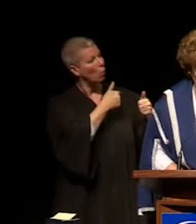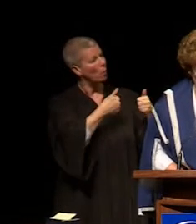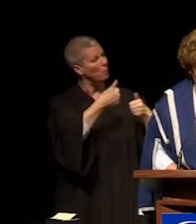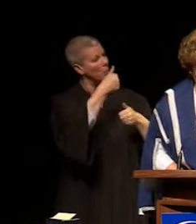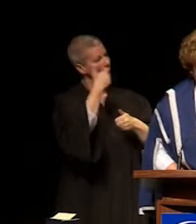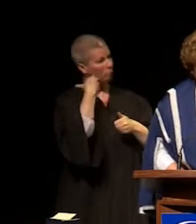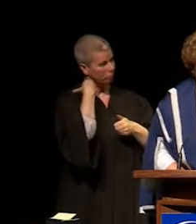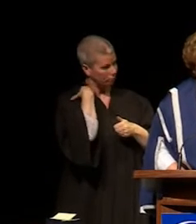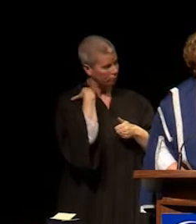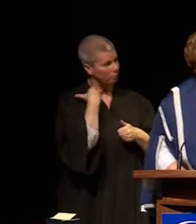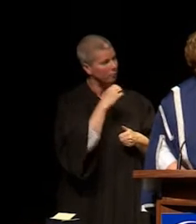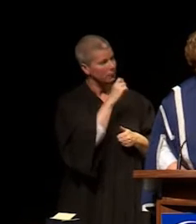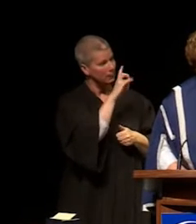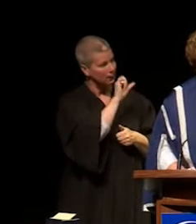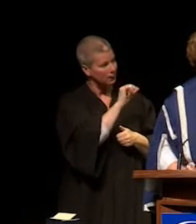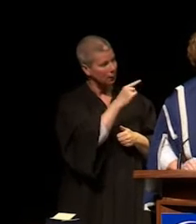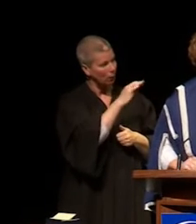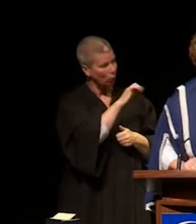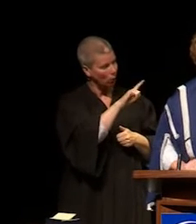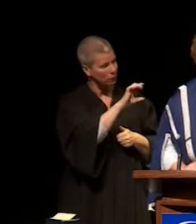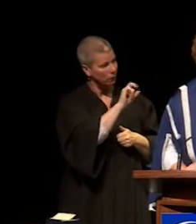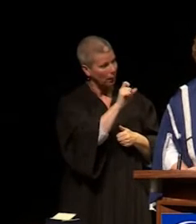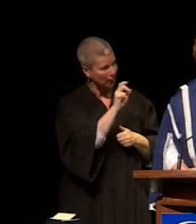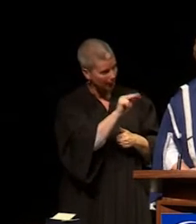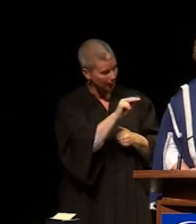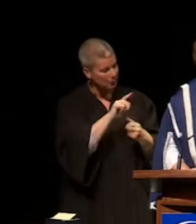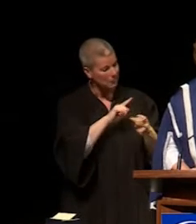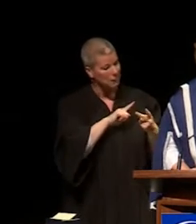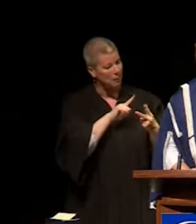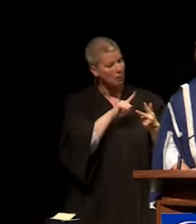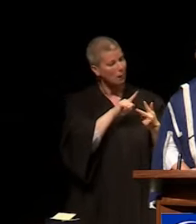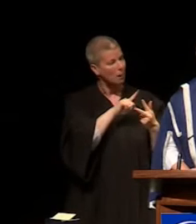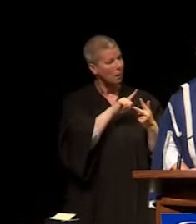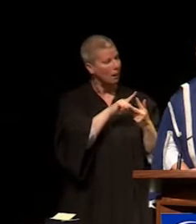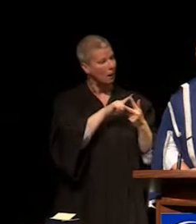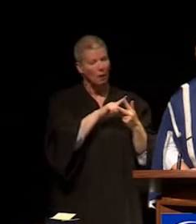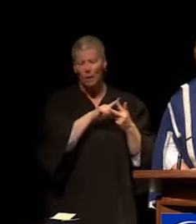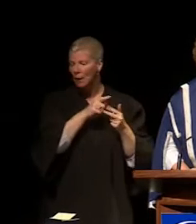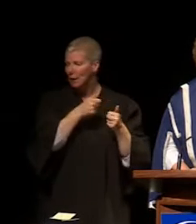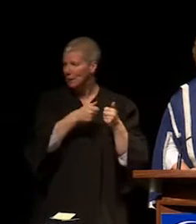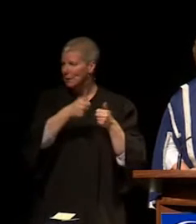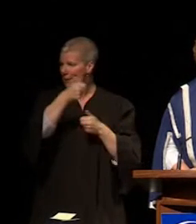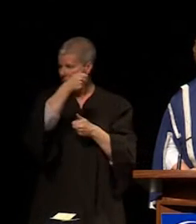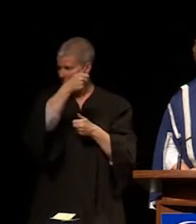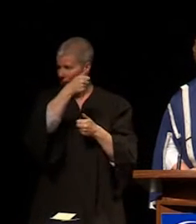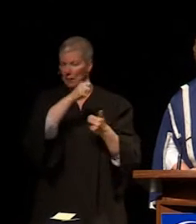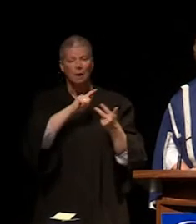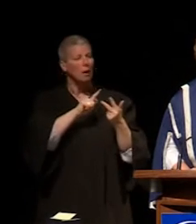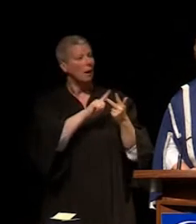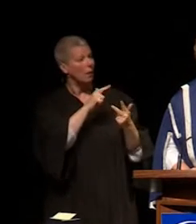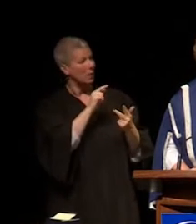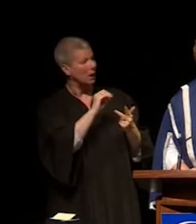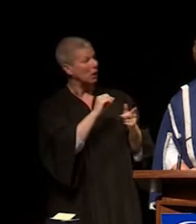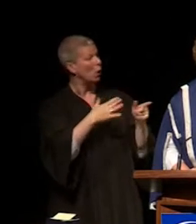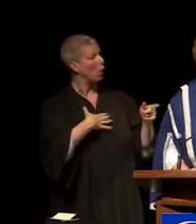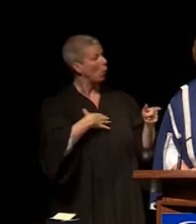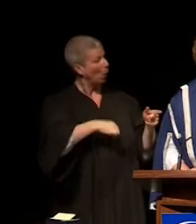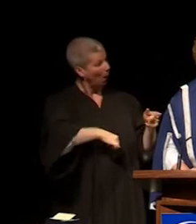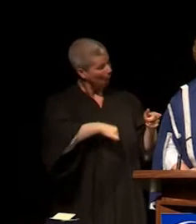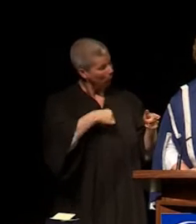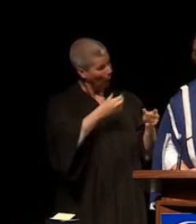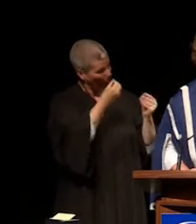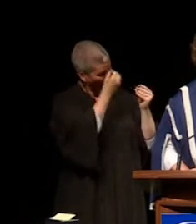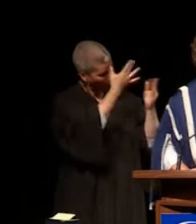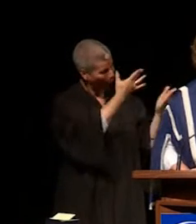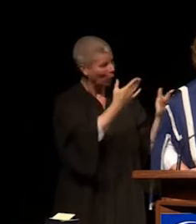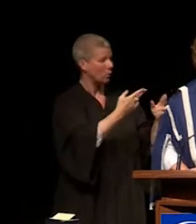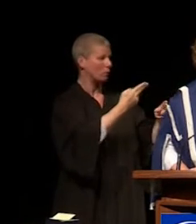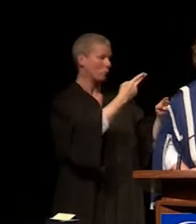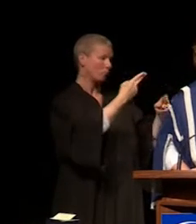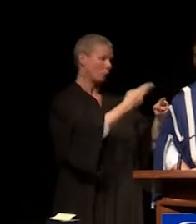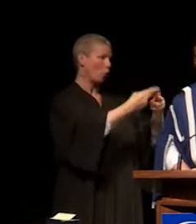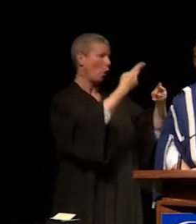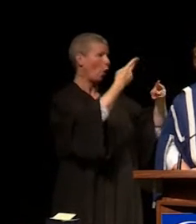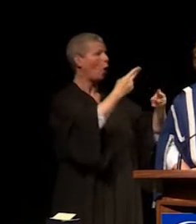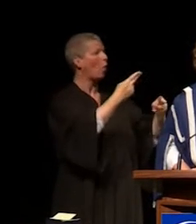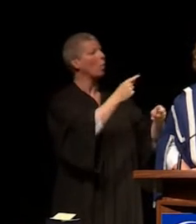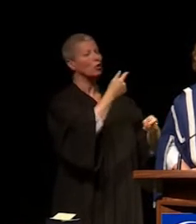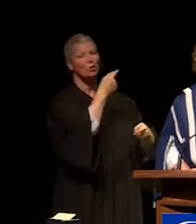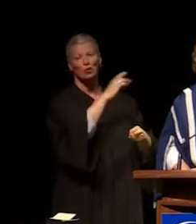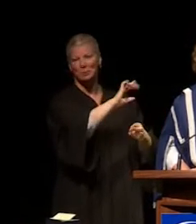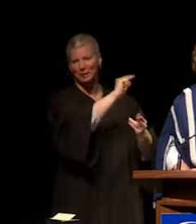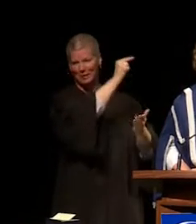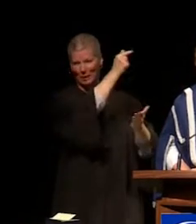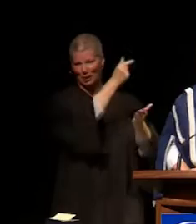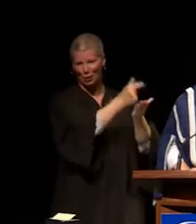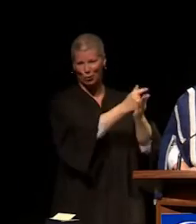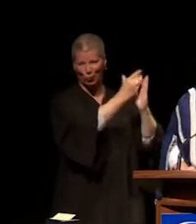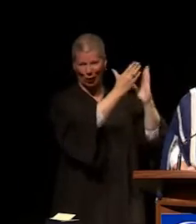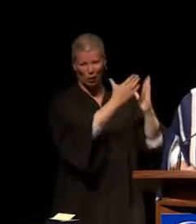Adele Essayed, and Leo to come forward. Leo, we are proud to call you a George Brown graduate, and I am delighted to congratulate